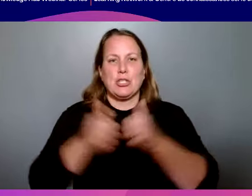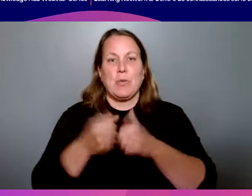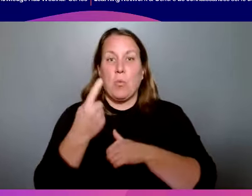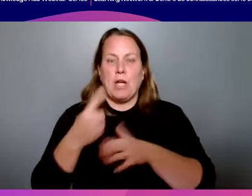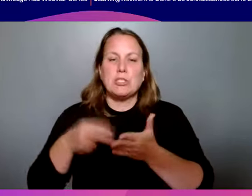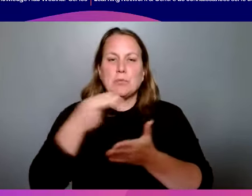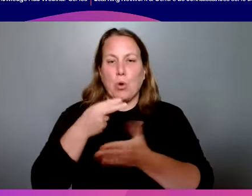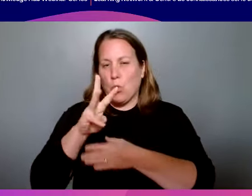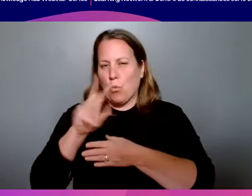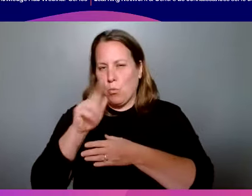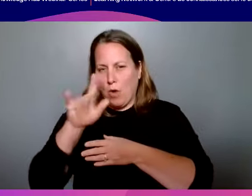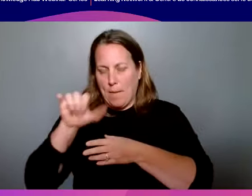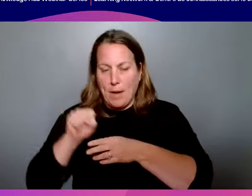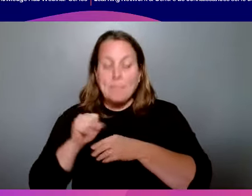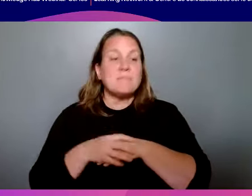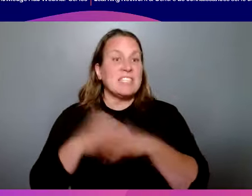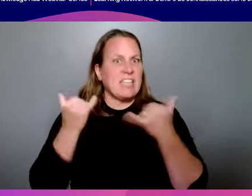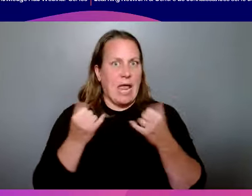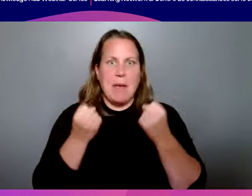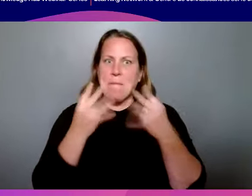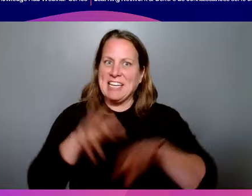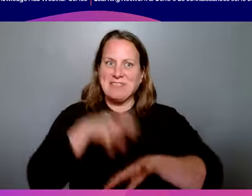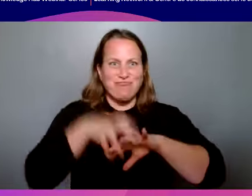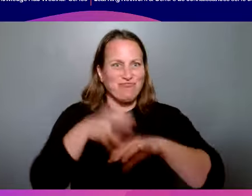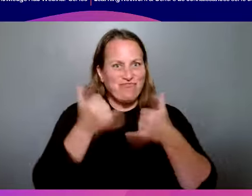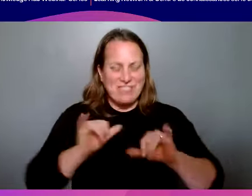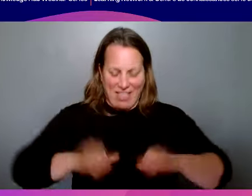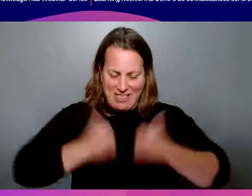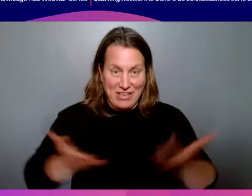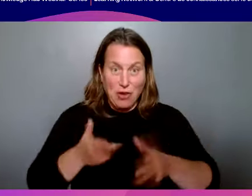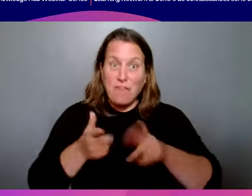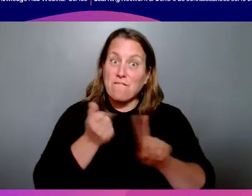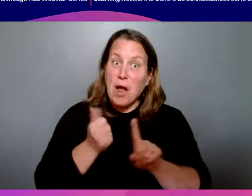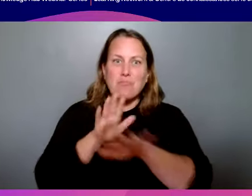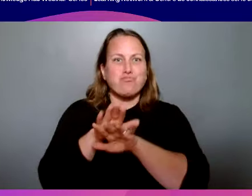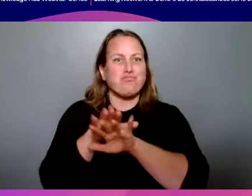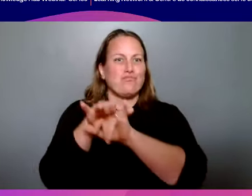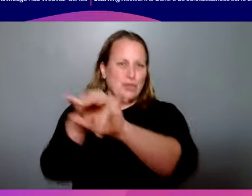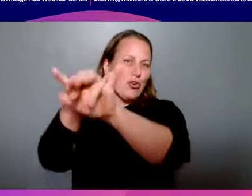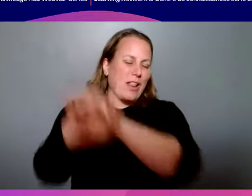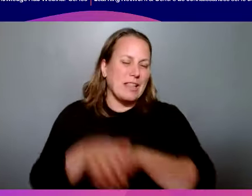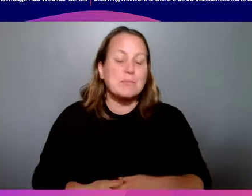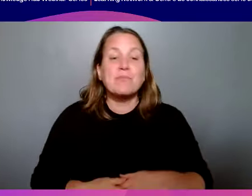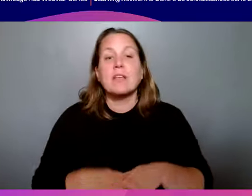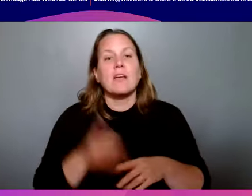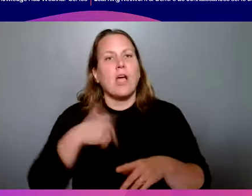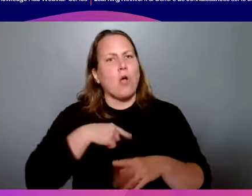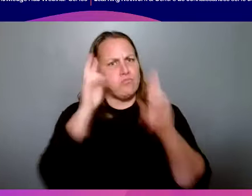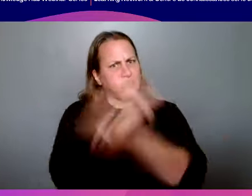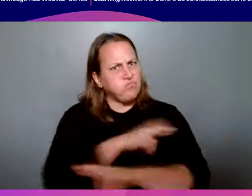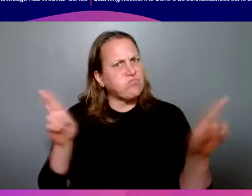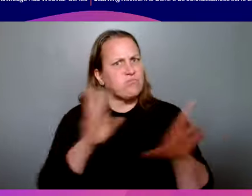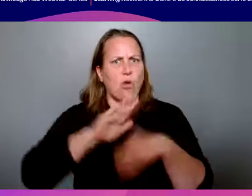Today, this land continues to be home to many Indigenous people from across Turtle Island. We give our deep respect to the